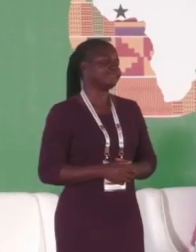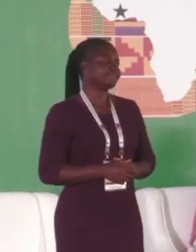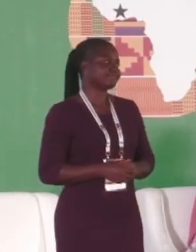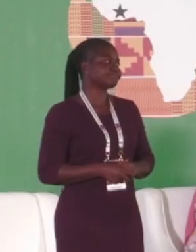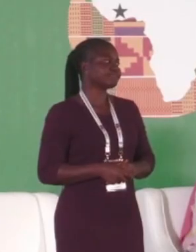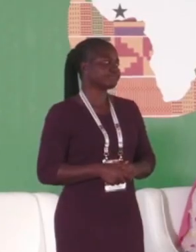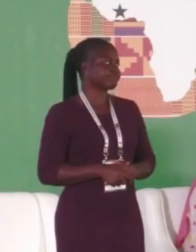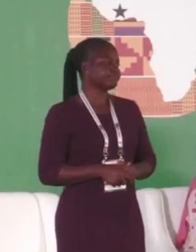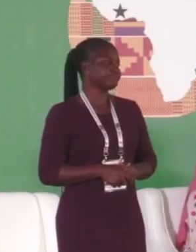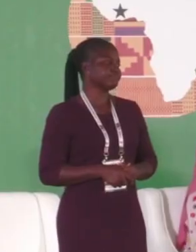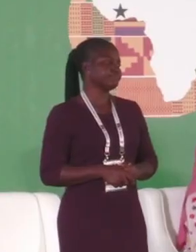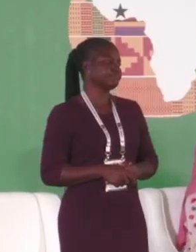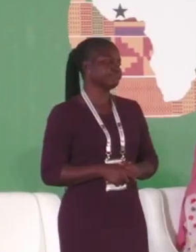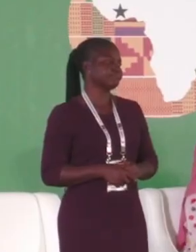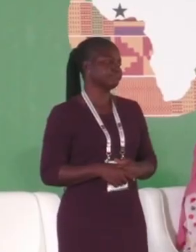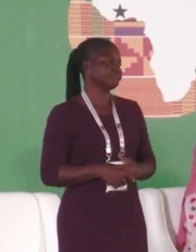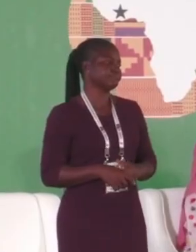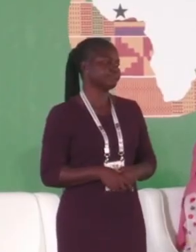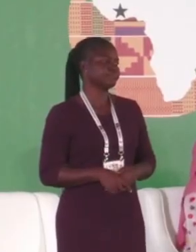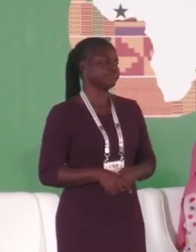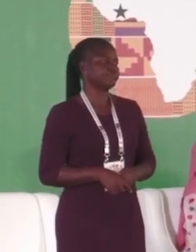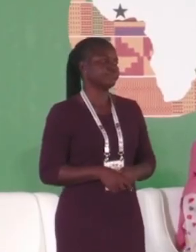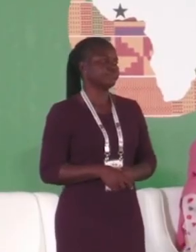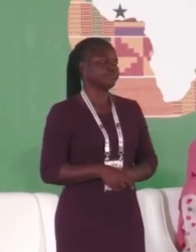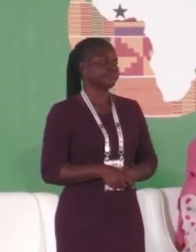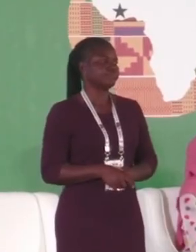Thank you. Bill? Yeah, it's yours.